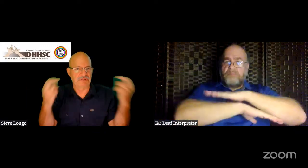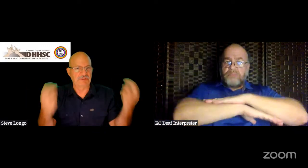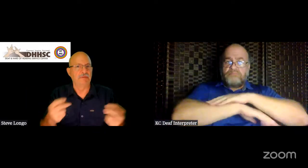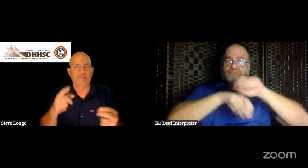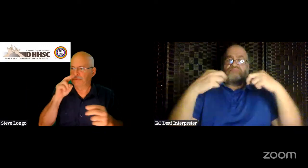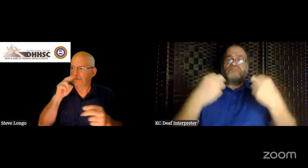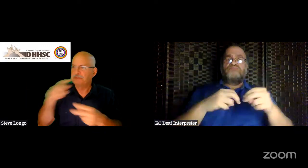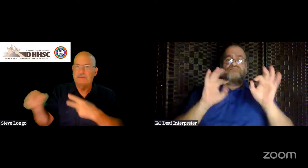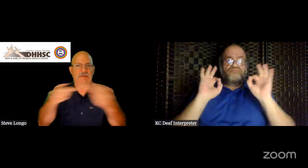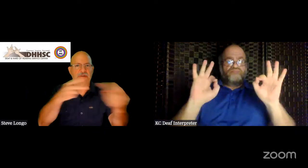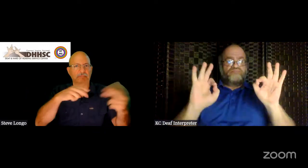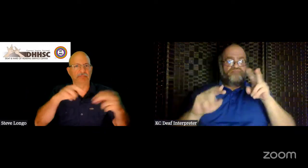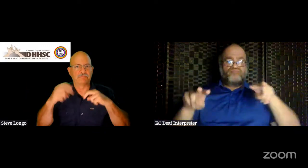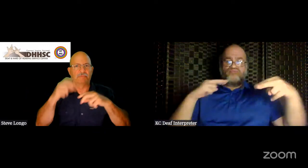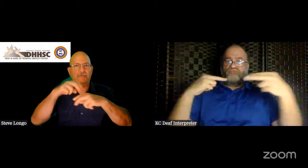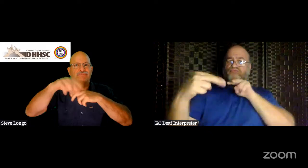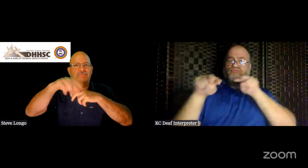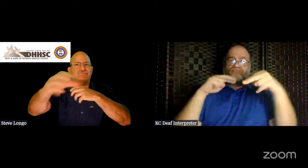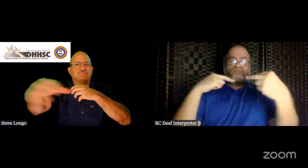The seating